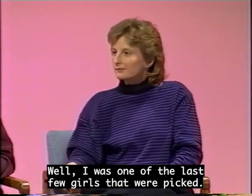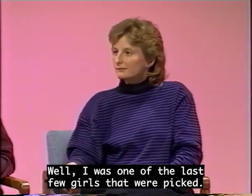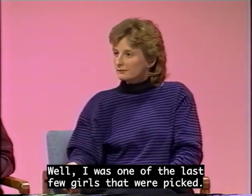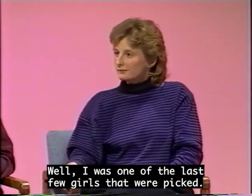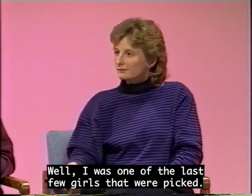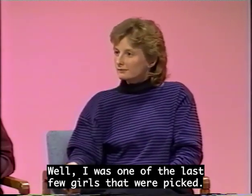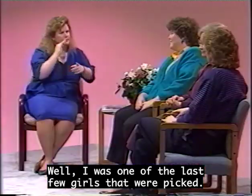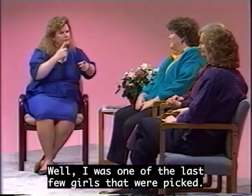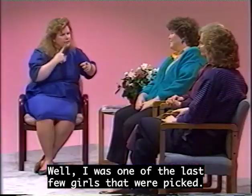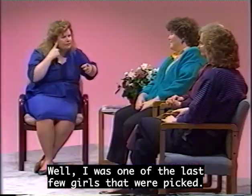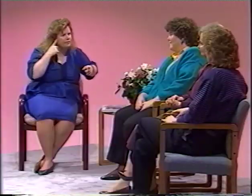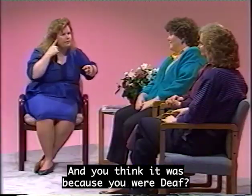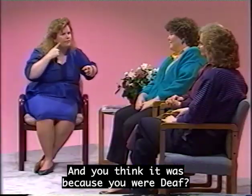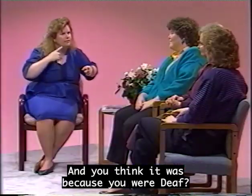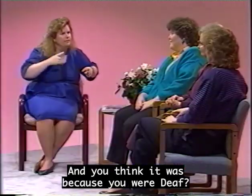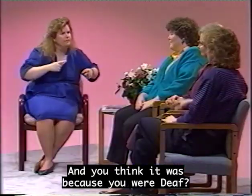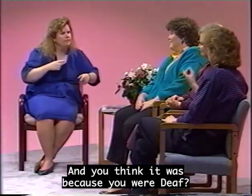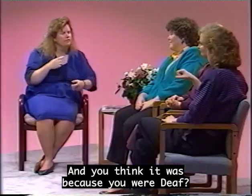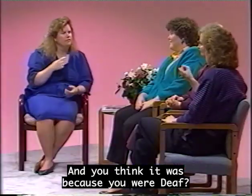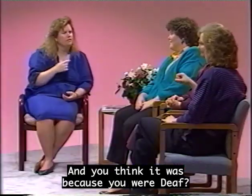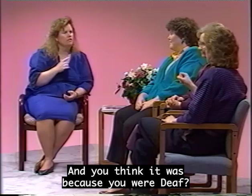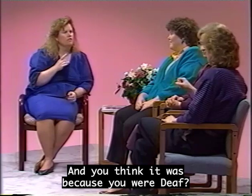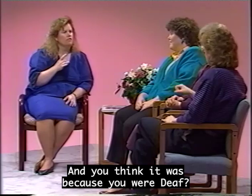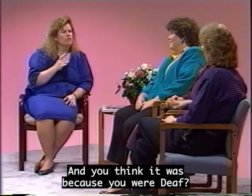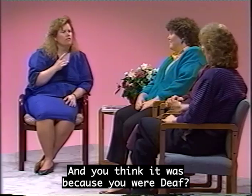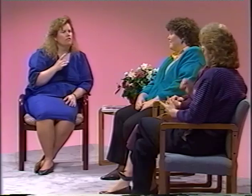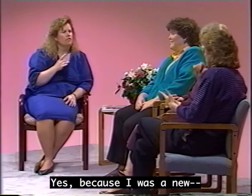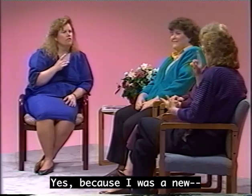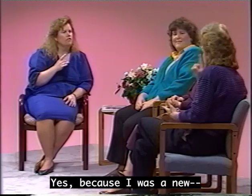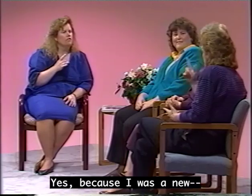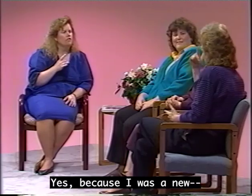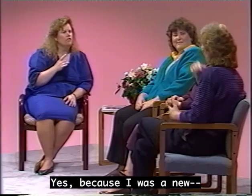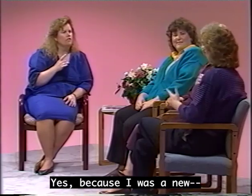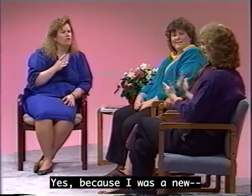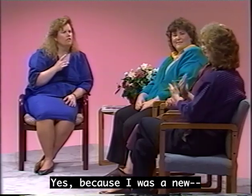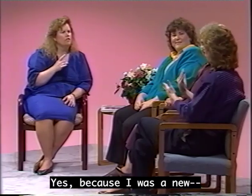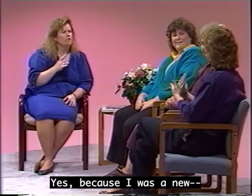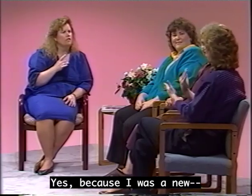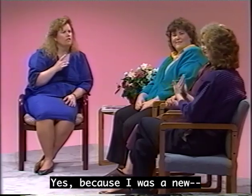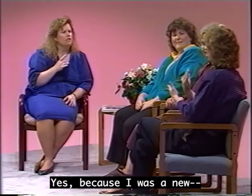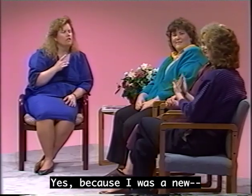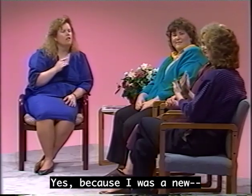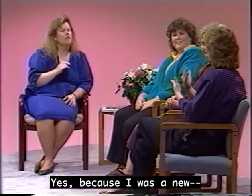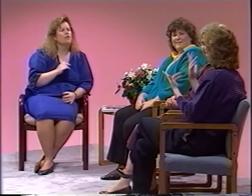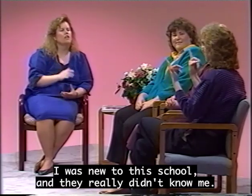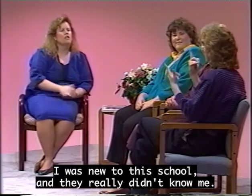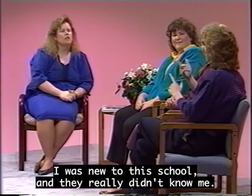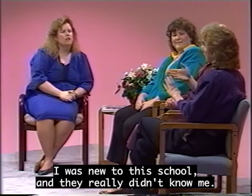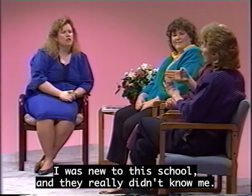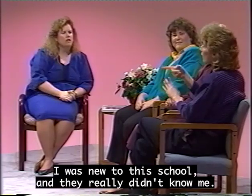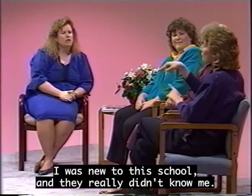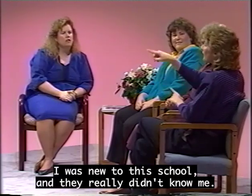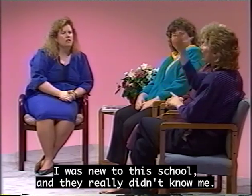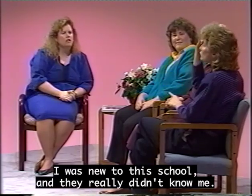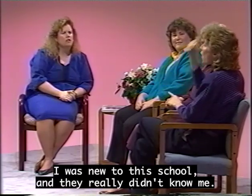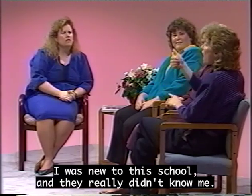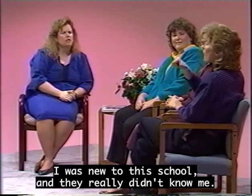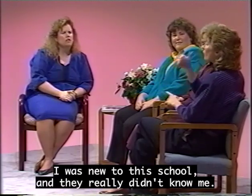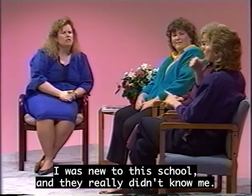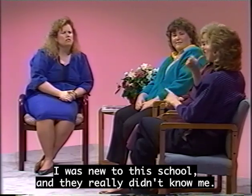picked. And you think it was because you were deaf? Yes. Because I was new to this school and they really didn't know me.